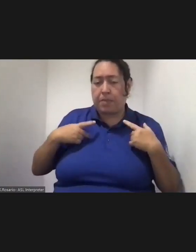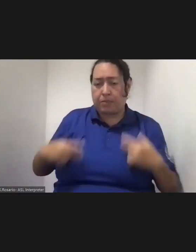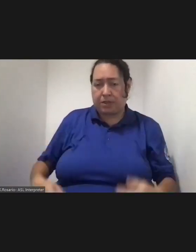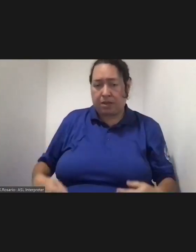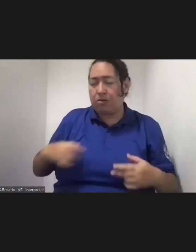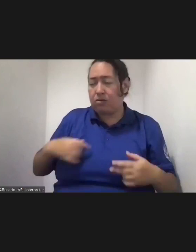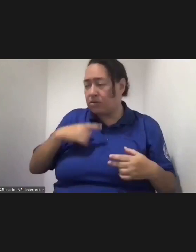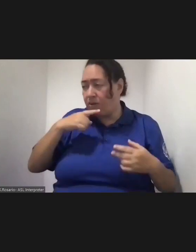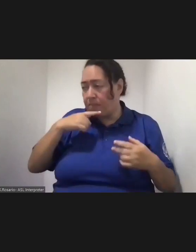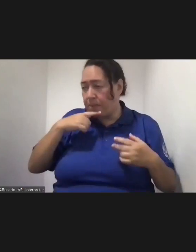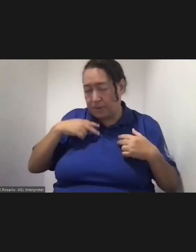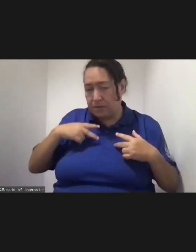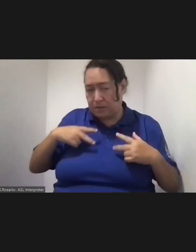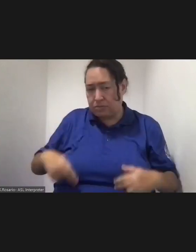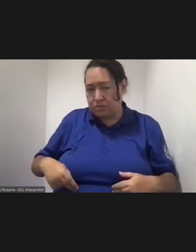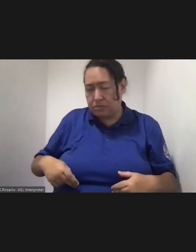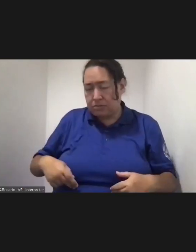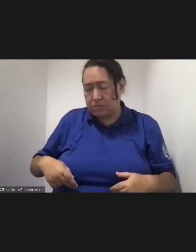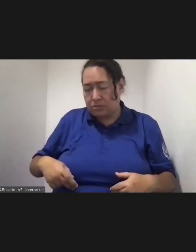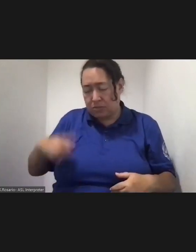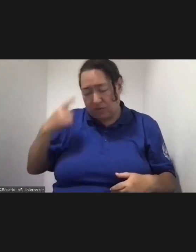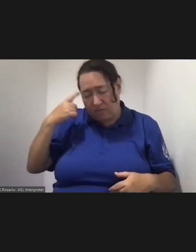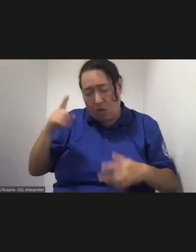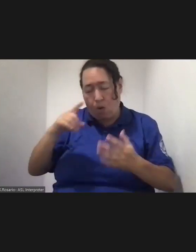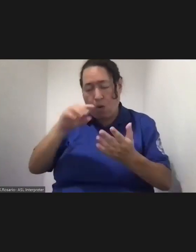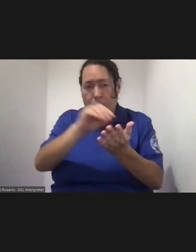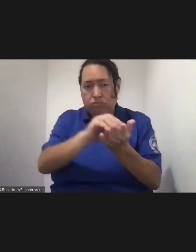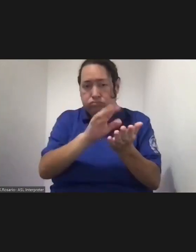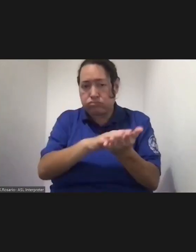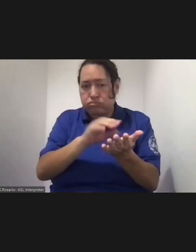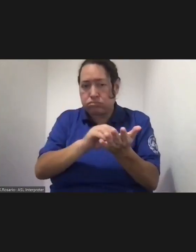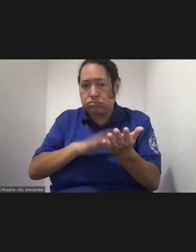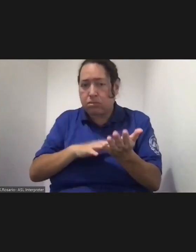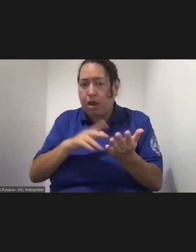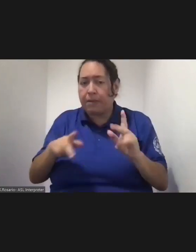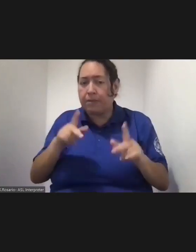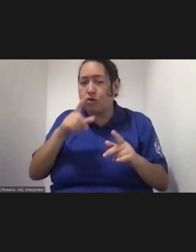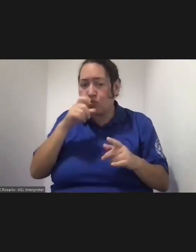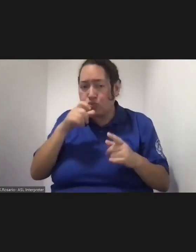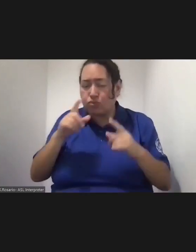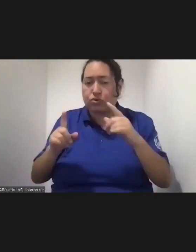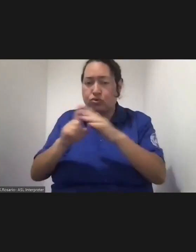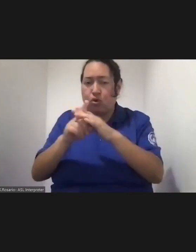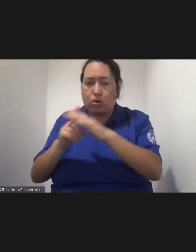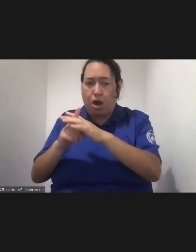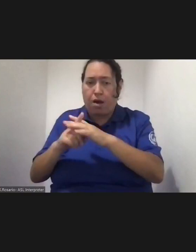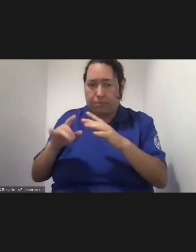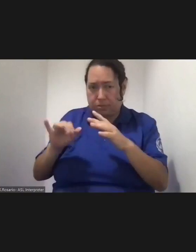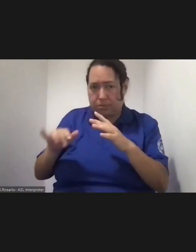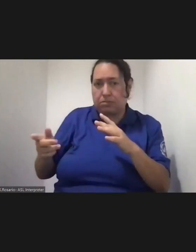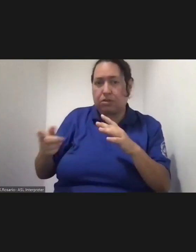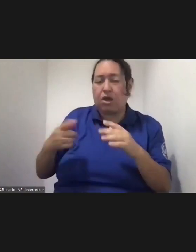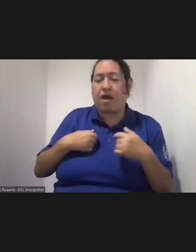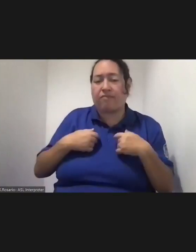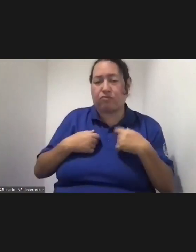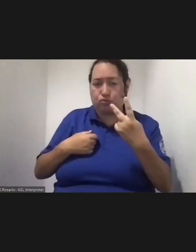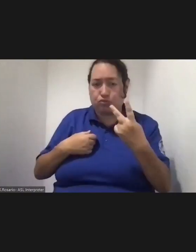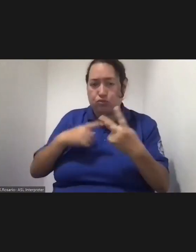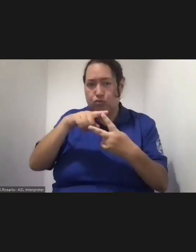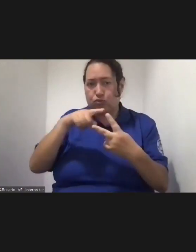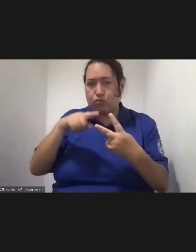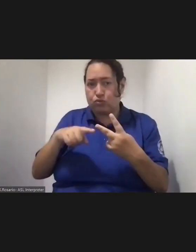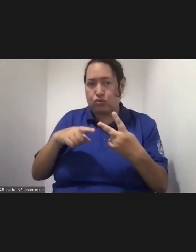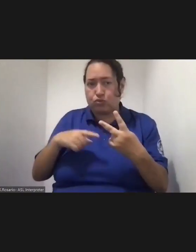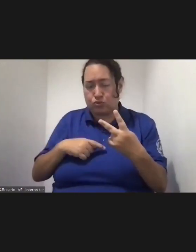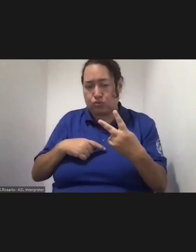and for record of people who visited establishments. We have two individuals come